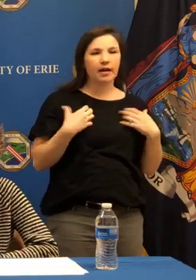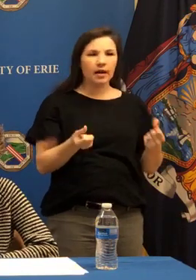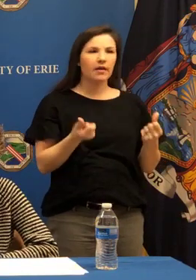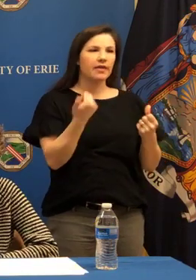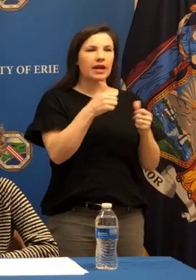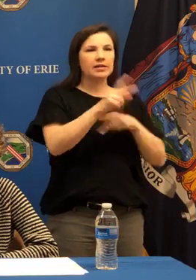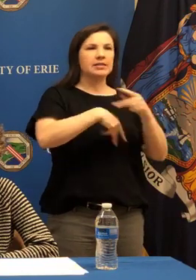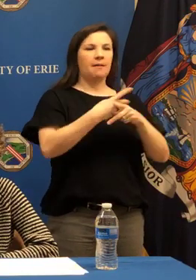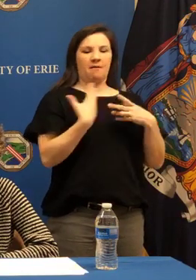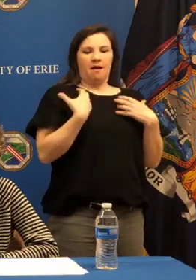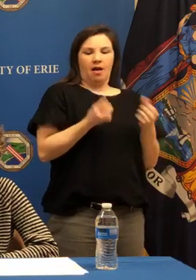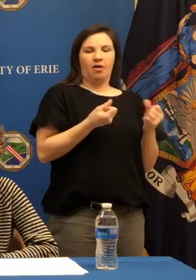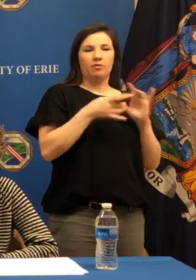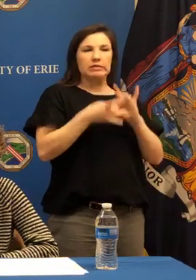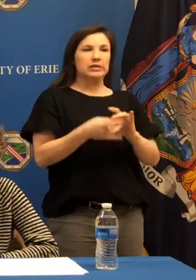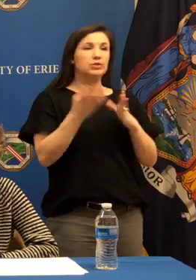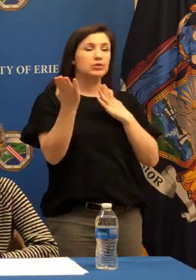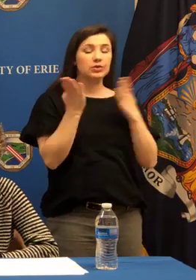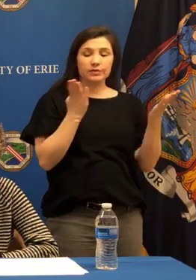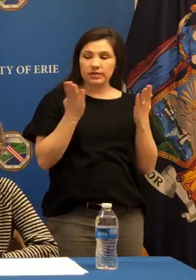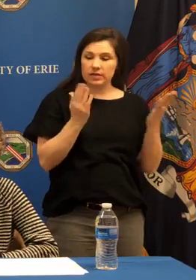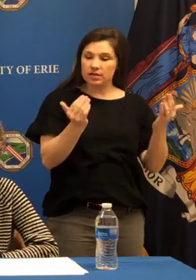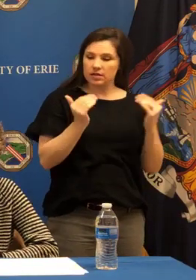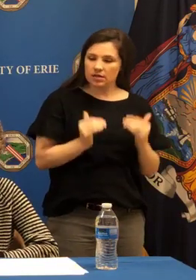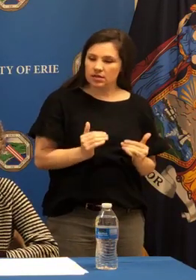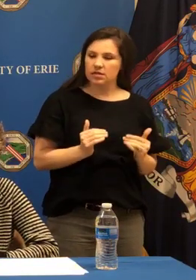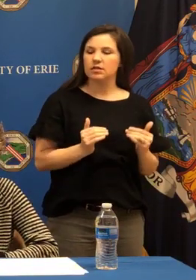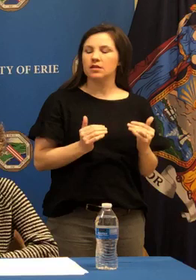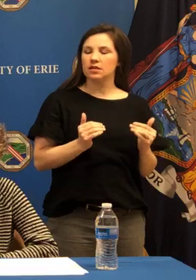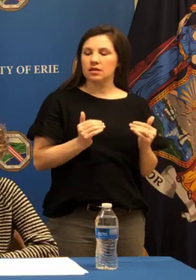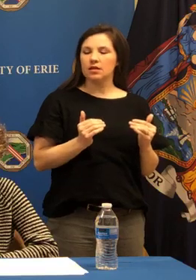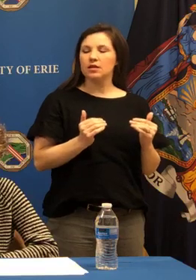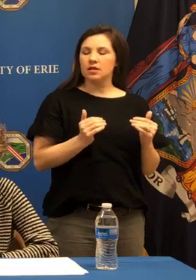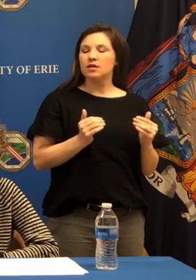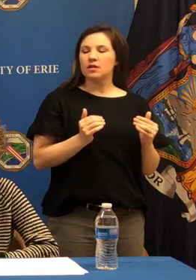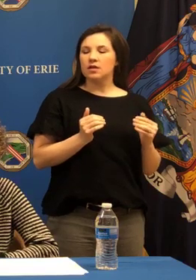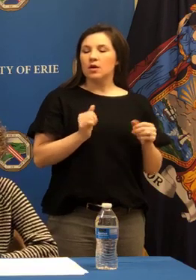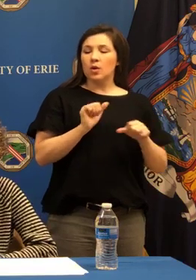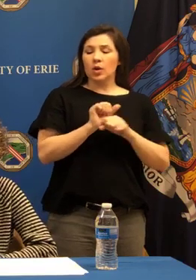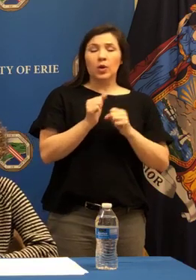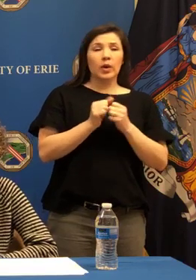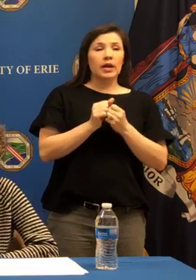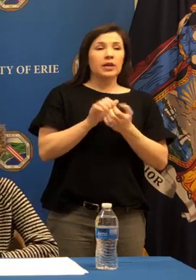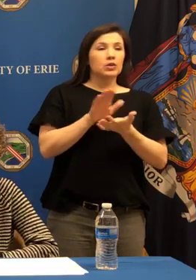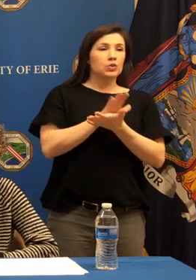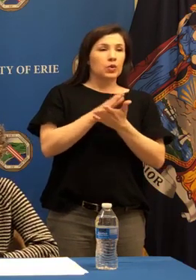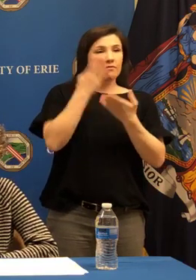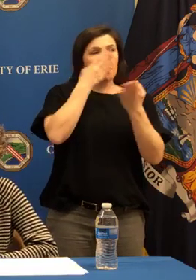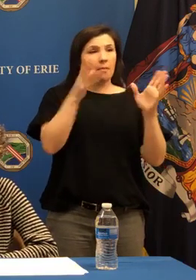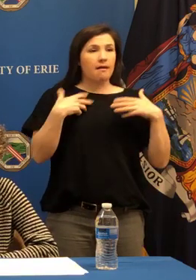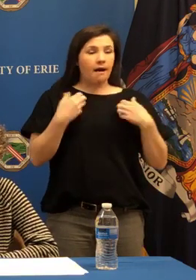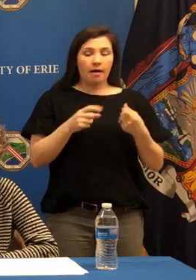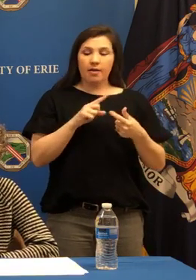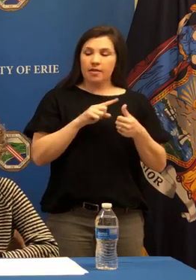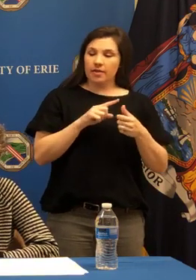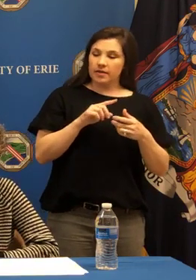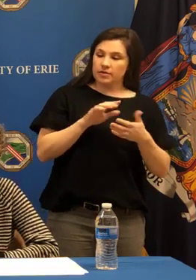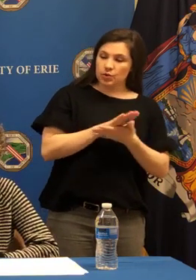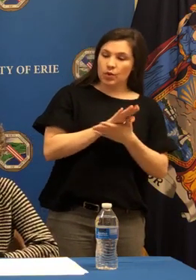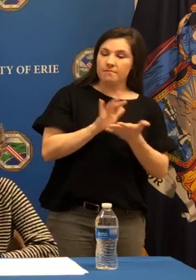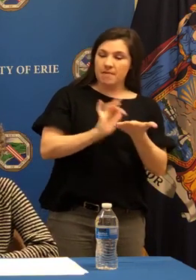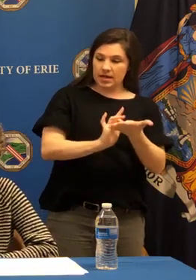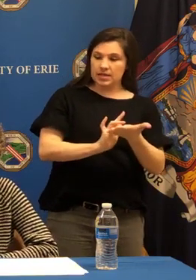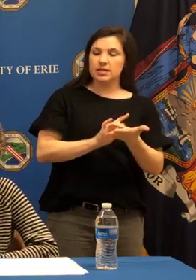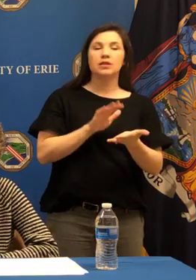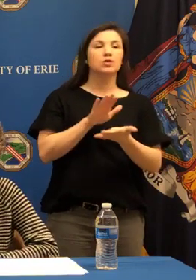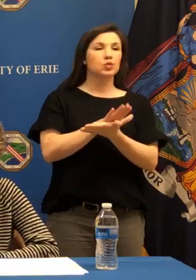of health-related services. We also are working with our School of Public Health, School of Medicine, and the School